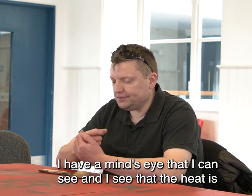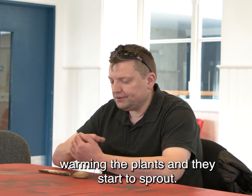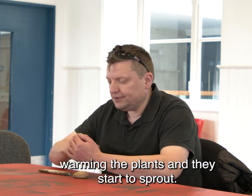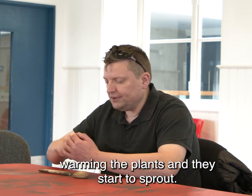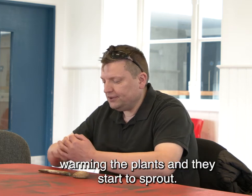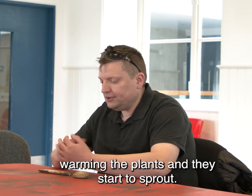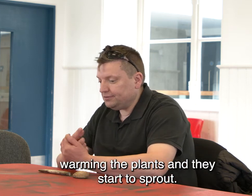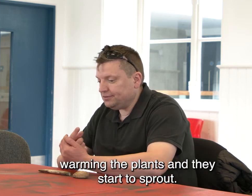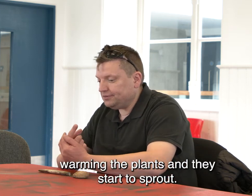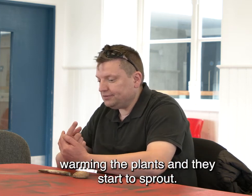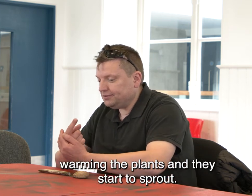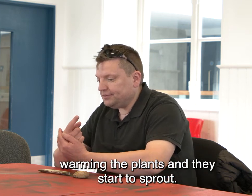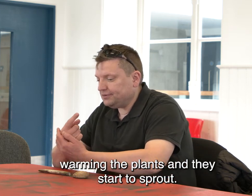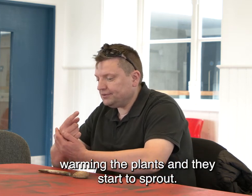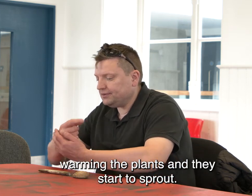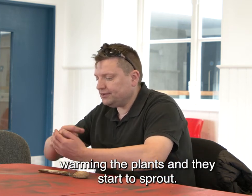the plants and they start to sprout.